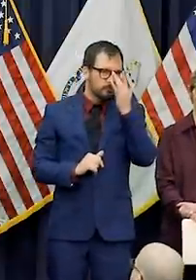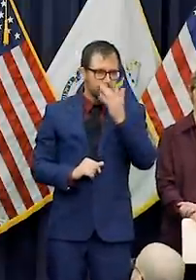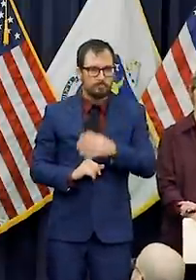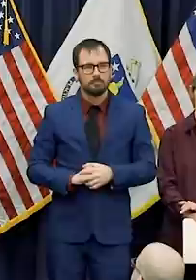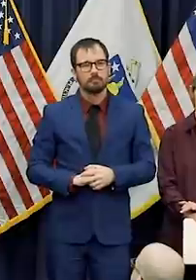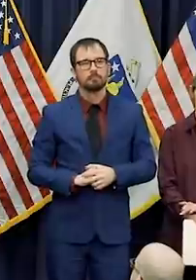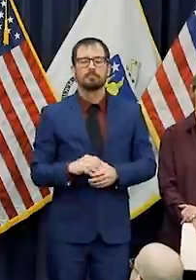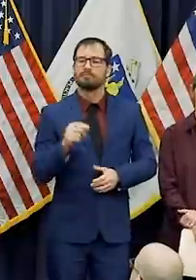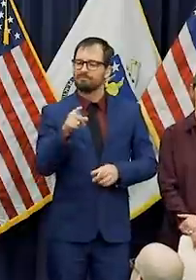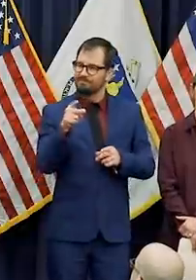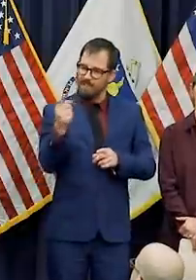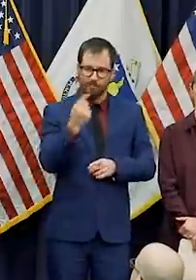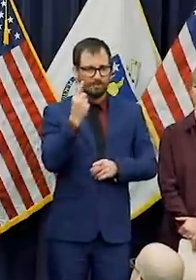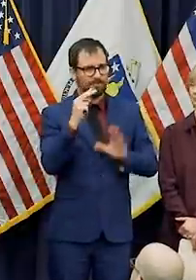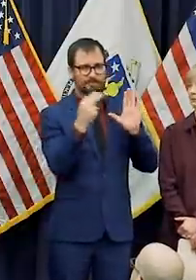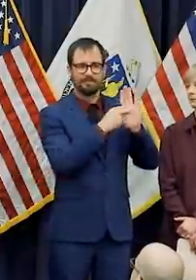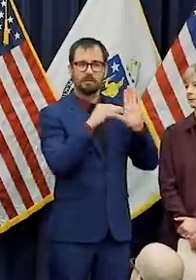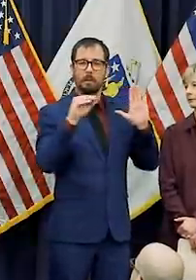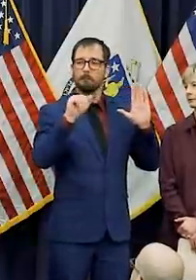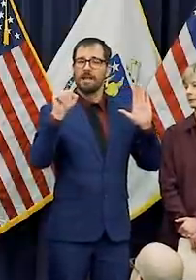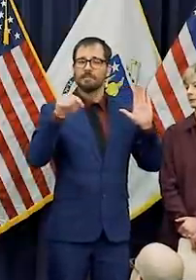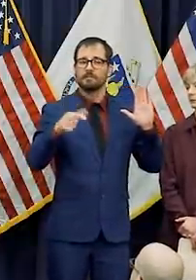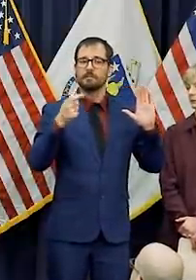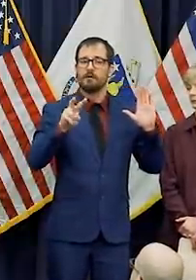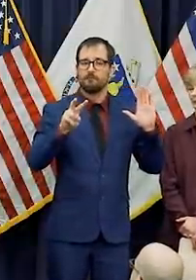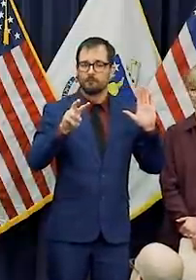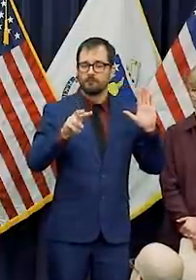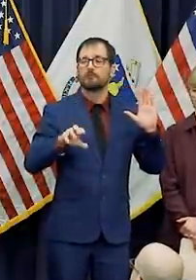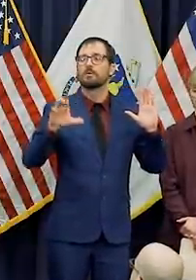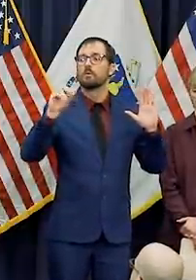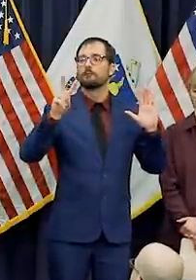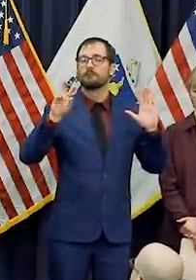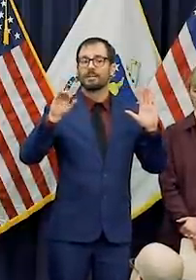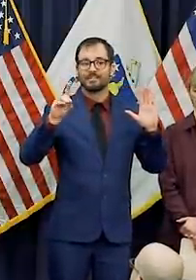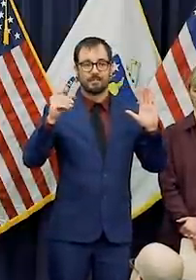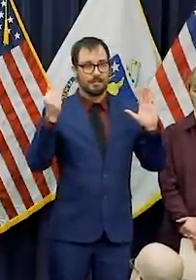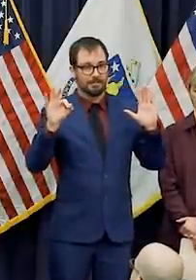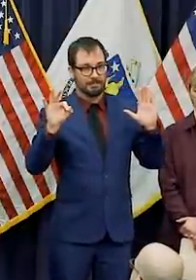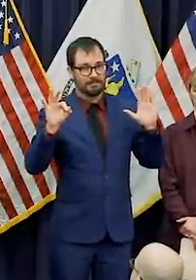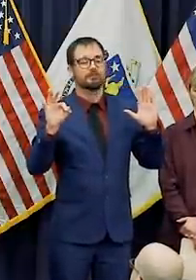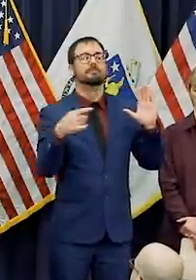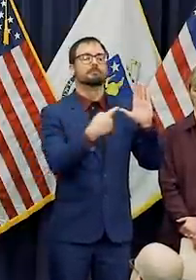mass.gov/COVID-19 or call 211 for the latest information. And visit